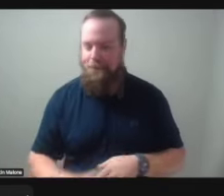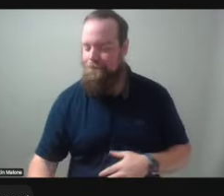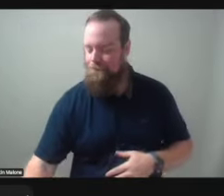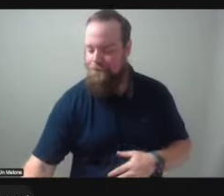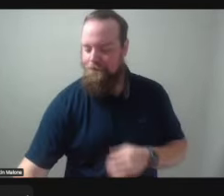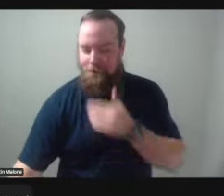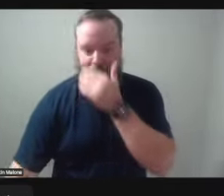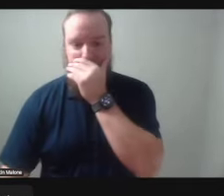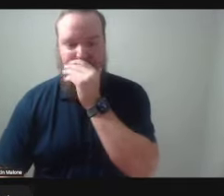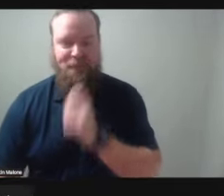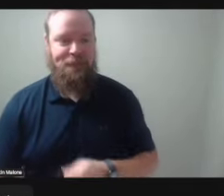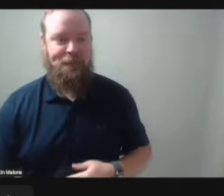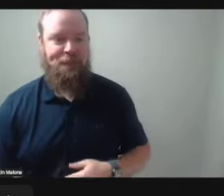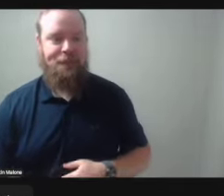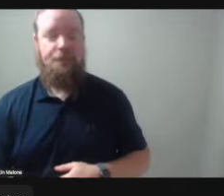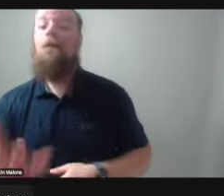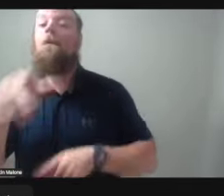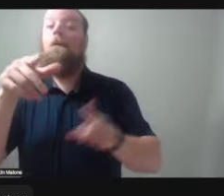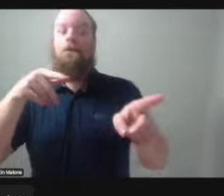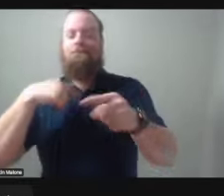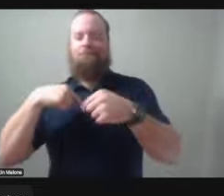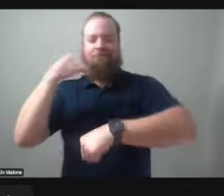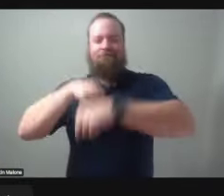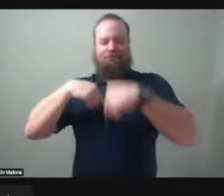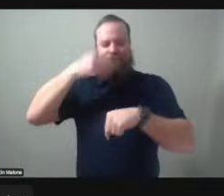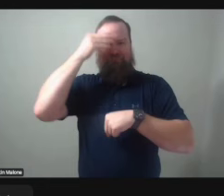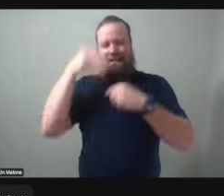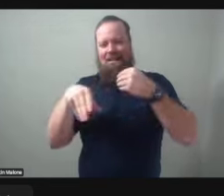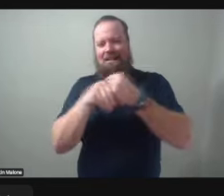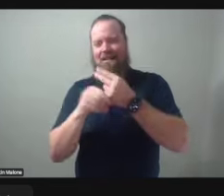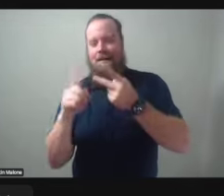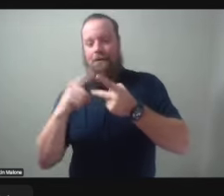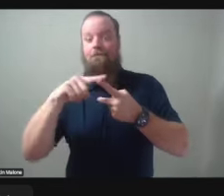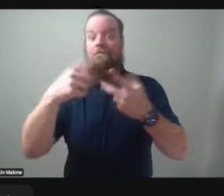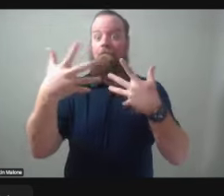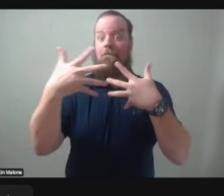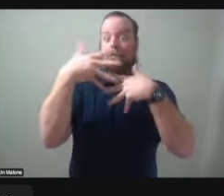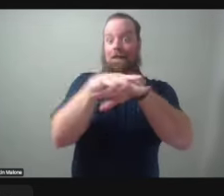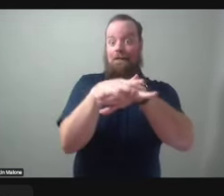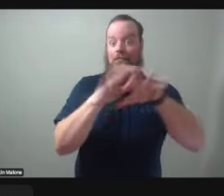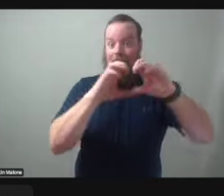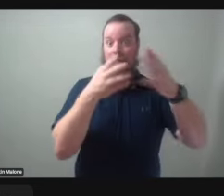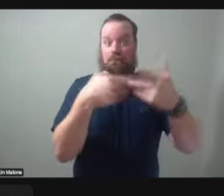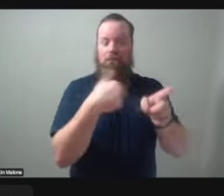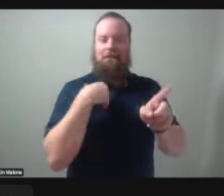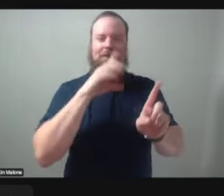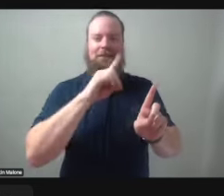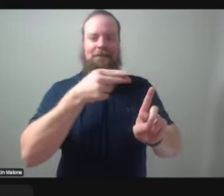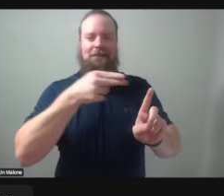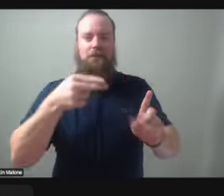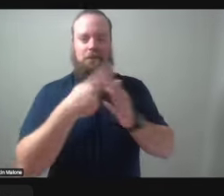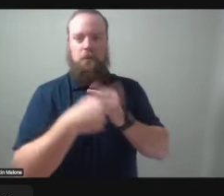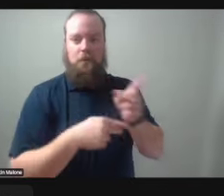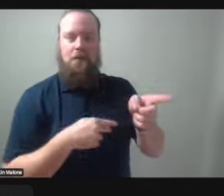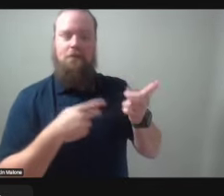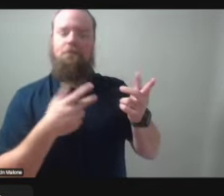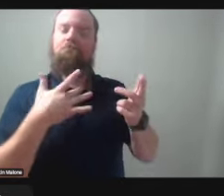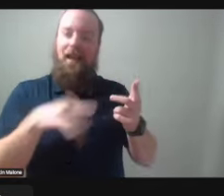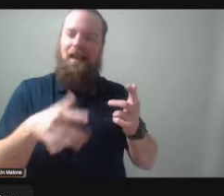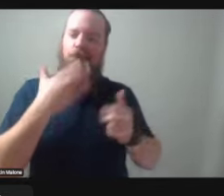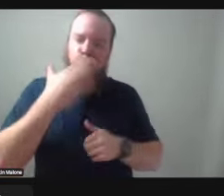school, and that could be like an all-day event and a fully deaf school. One thing I wanted to add about